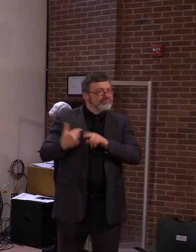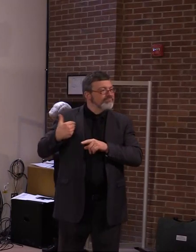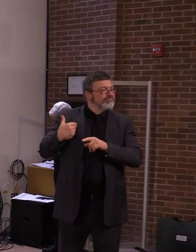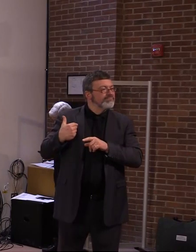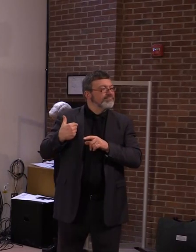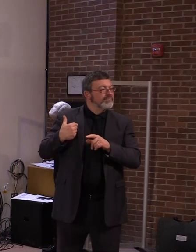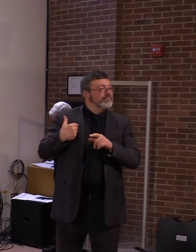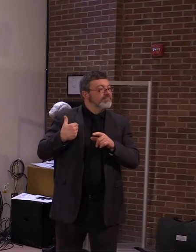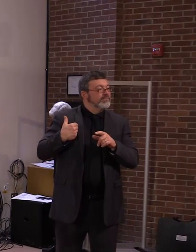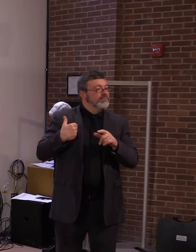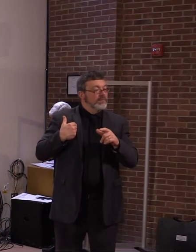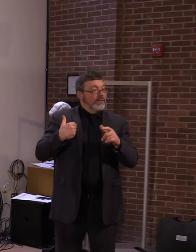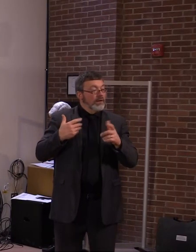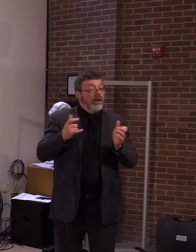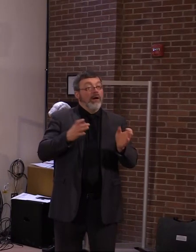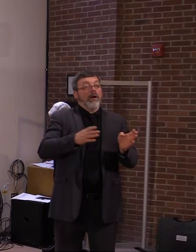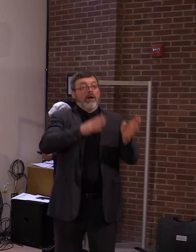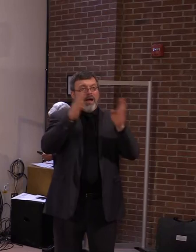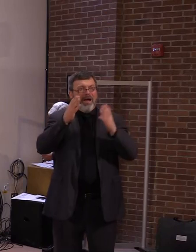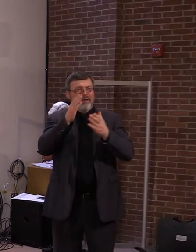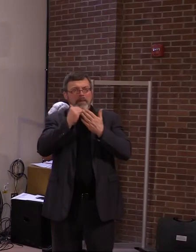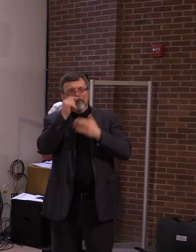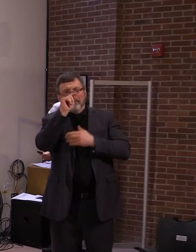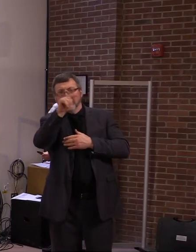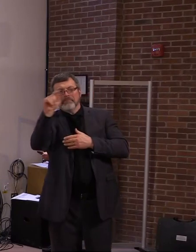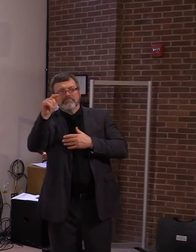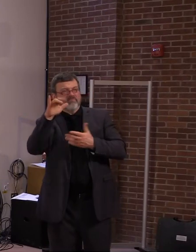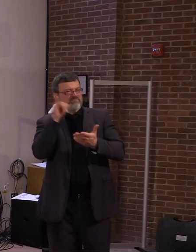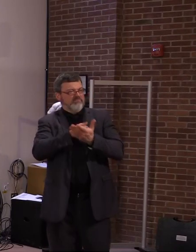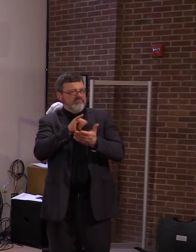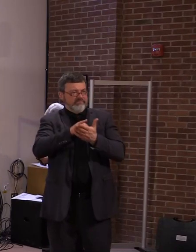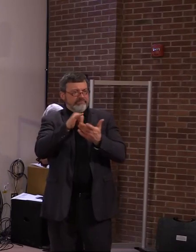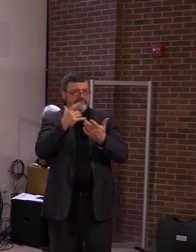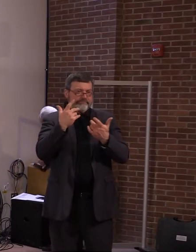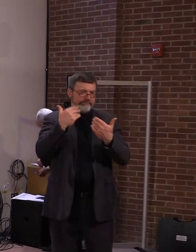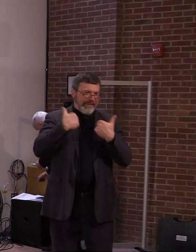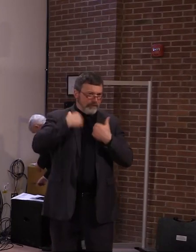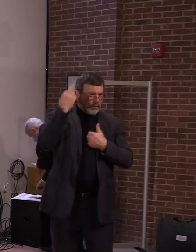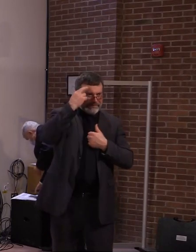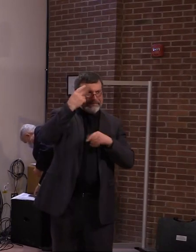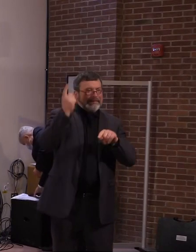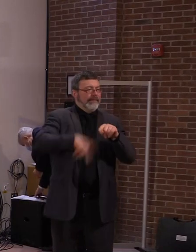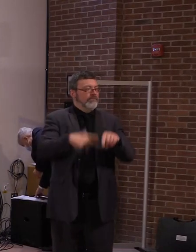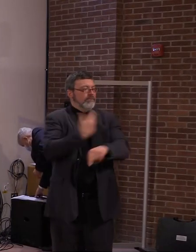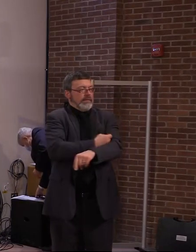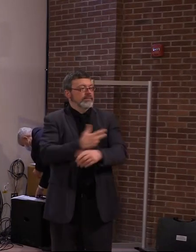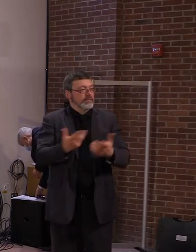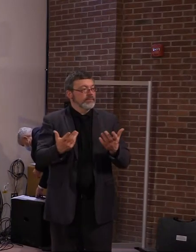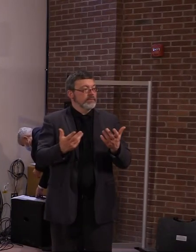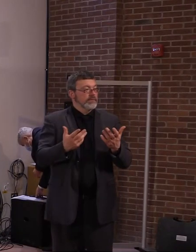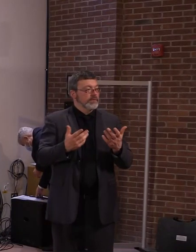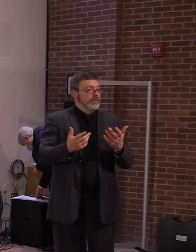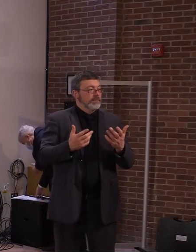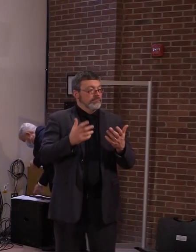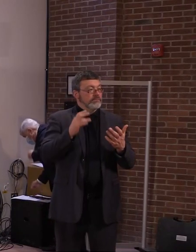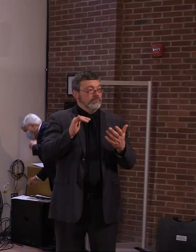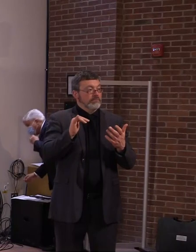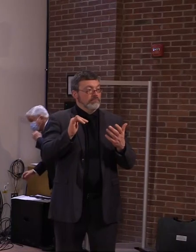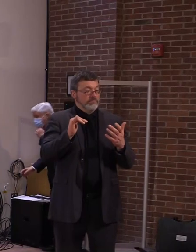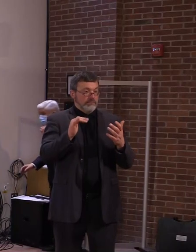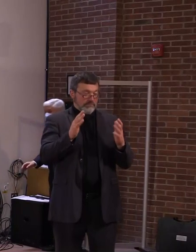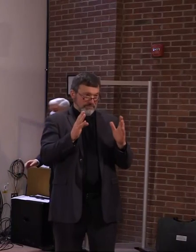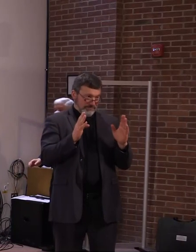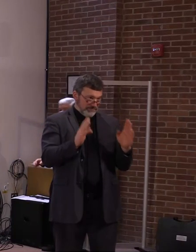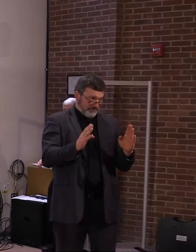So they're counted. The 0 to 11 population is about 20% of